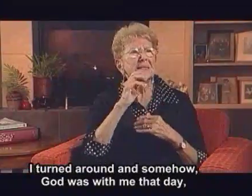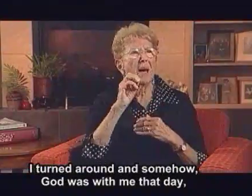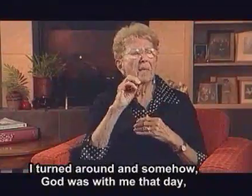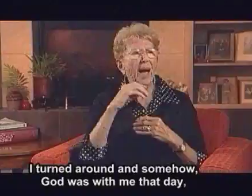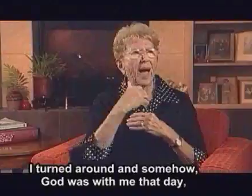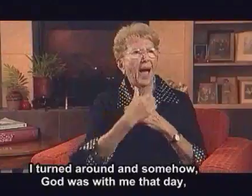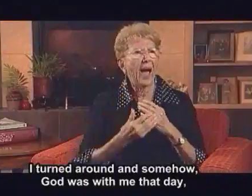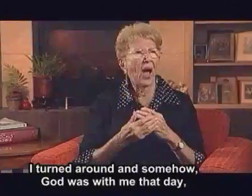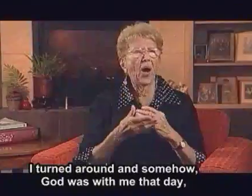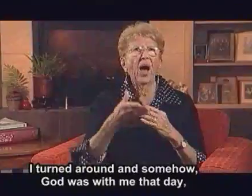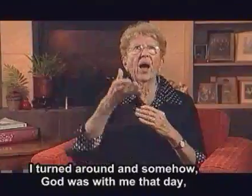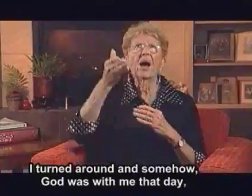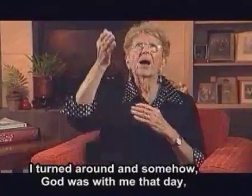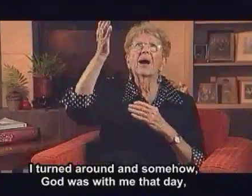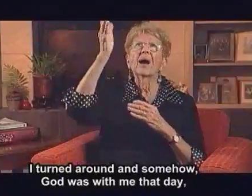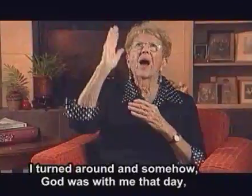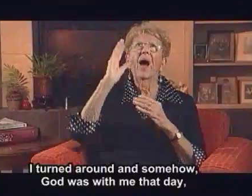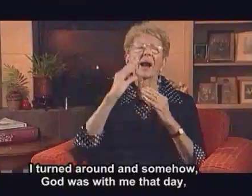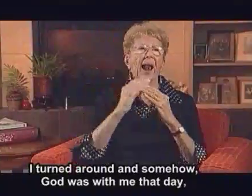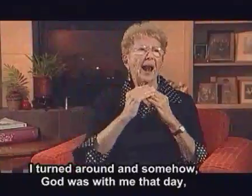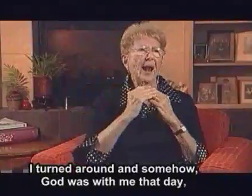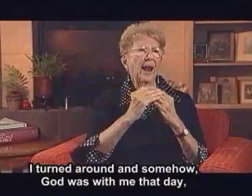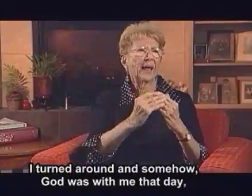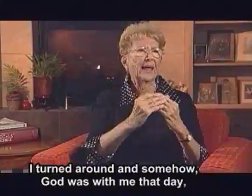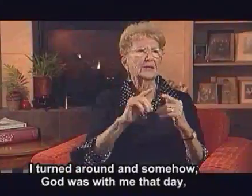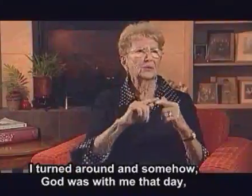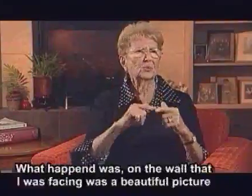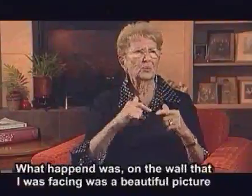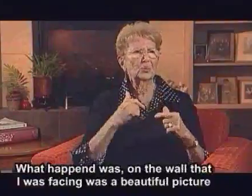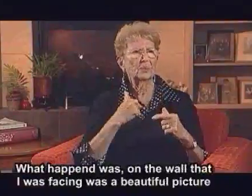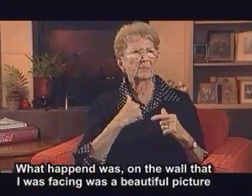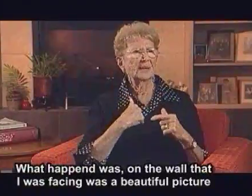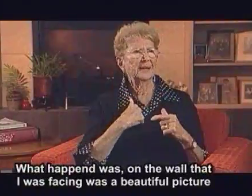and somehow, God was with me that day.